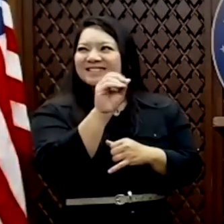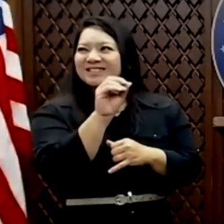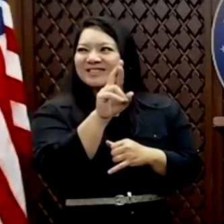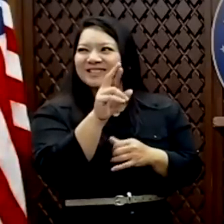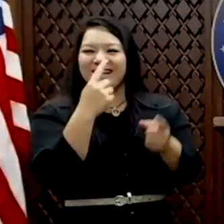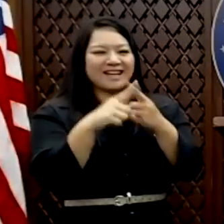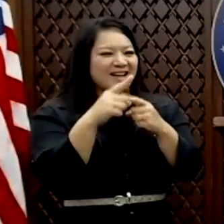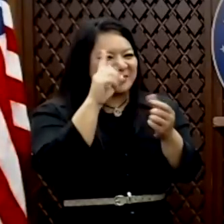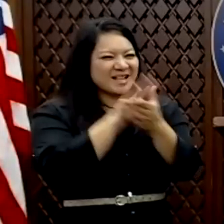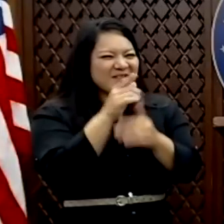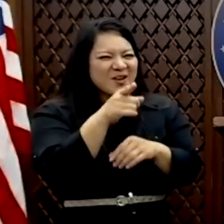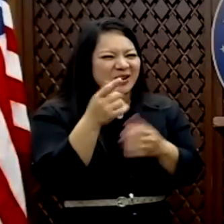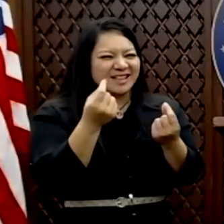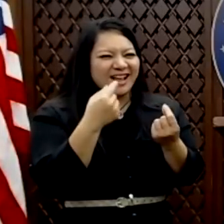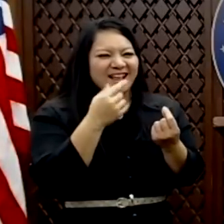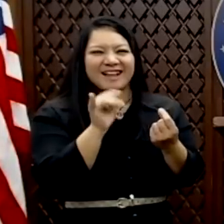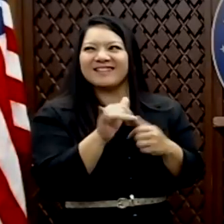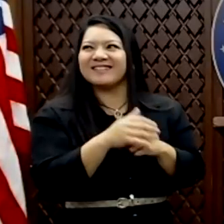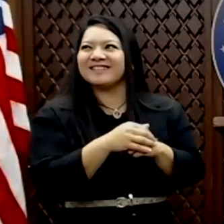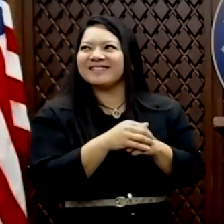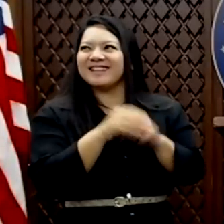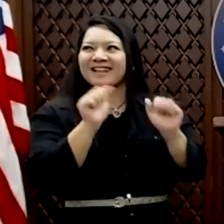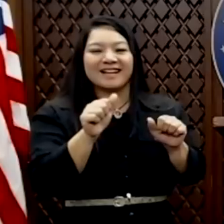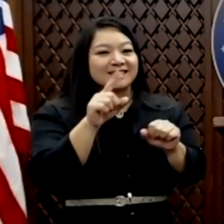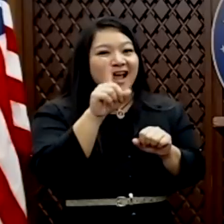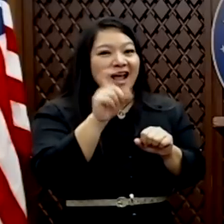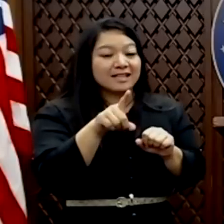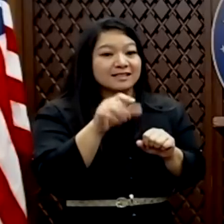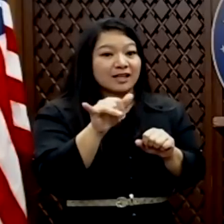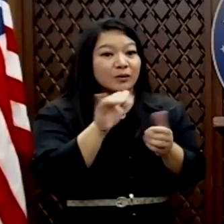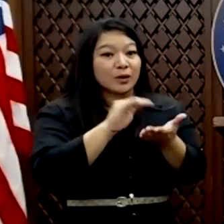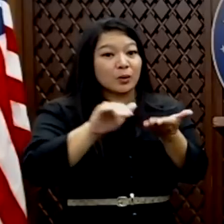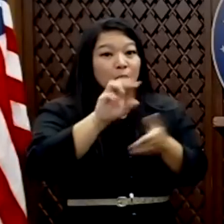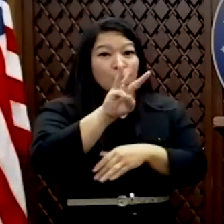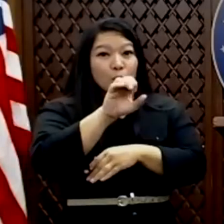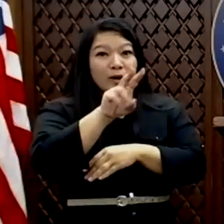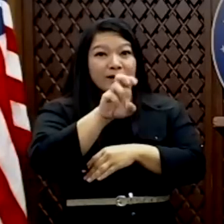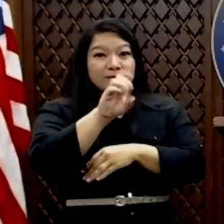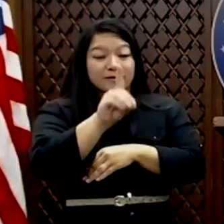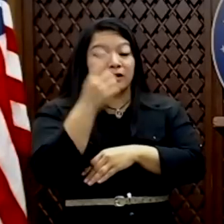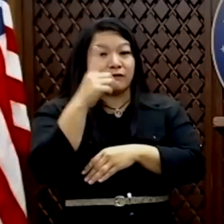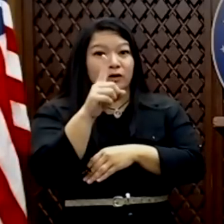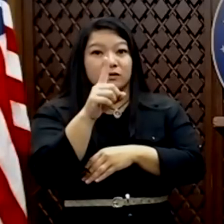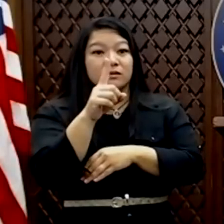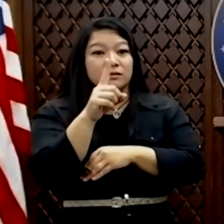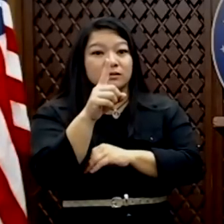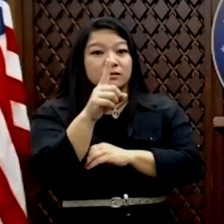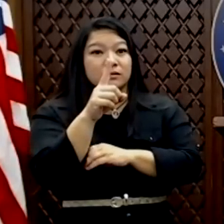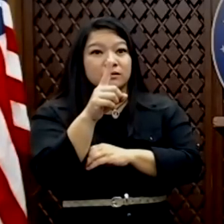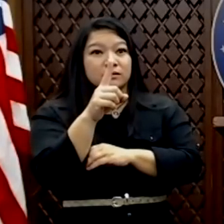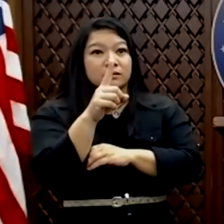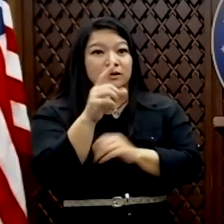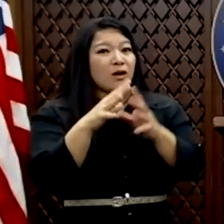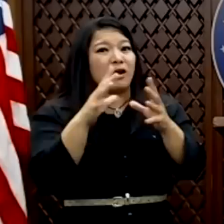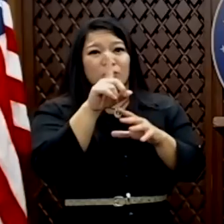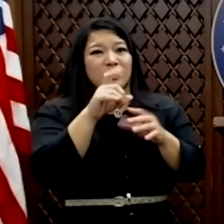believe you. Can I just ask that we just waive the one round for today, because we've got a lot of questions, I imagine.